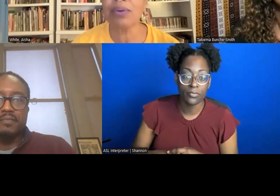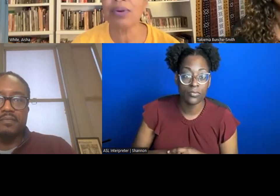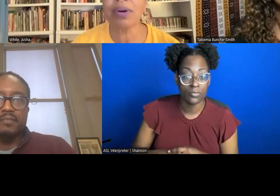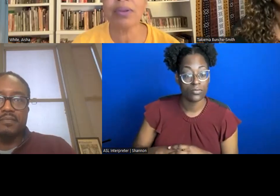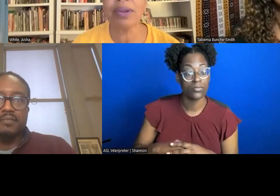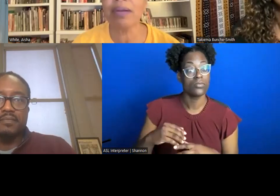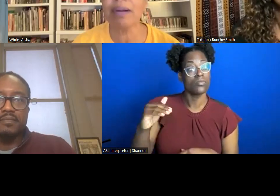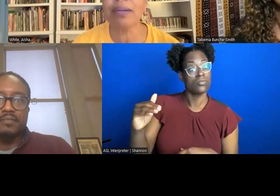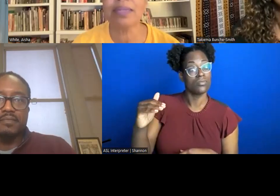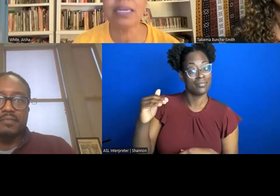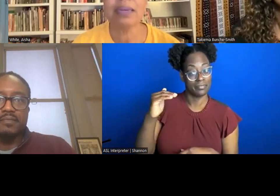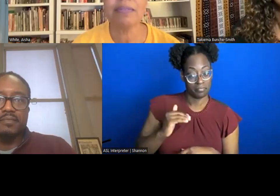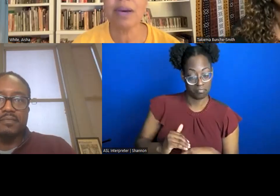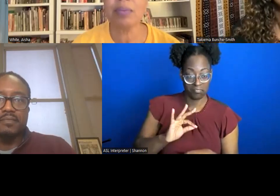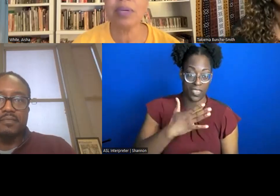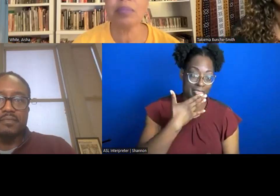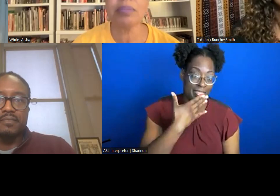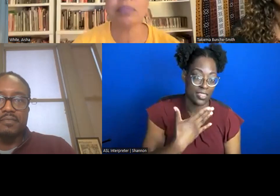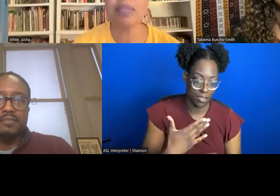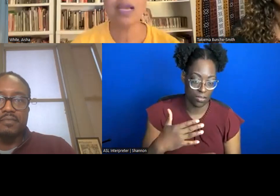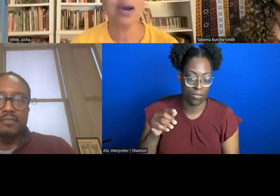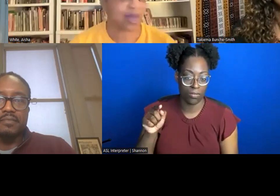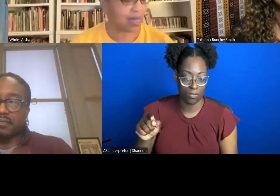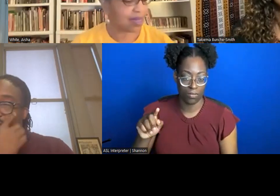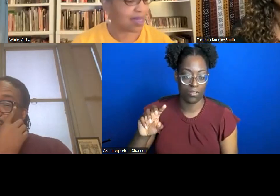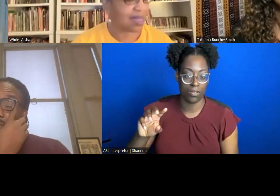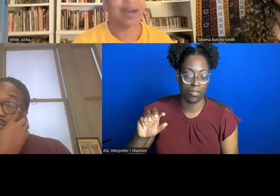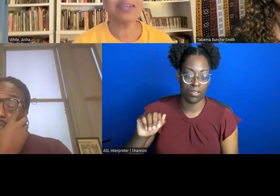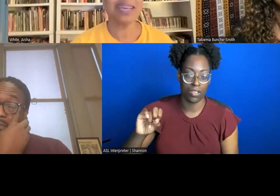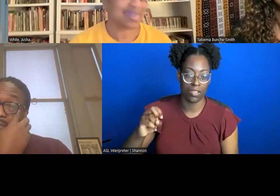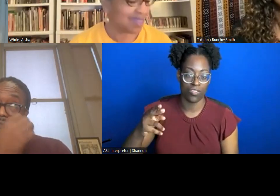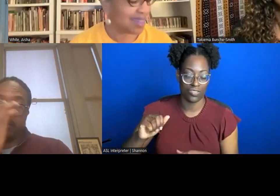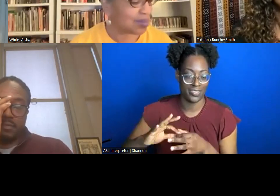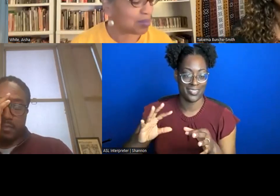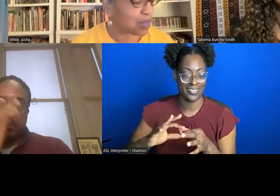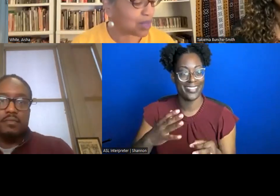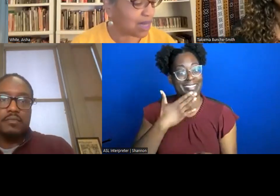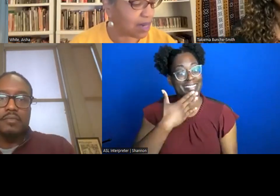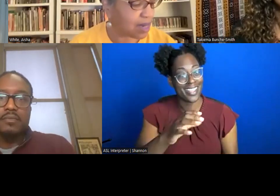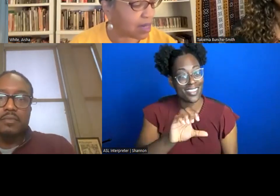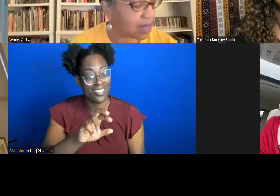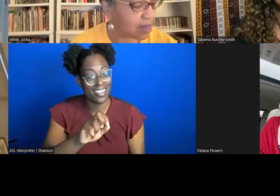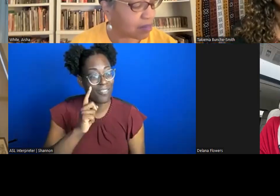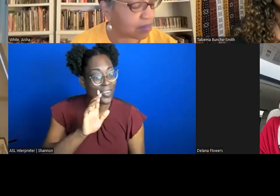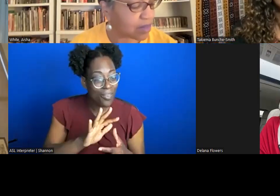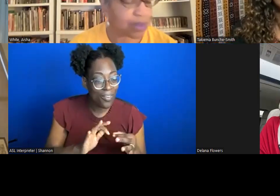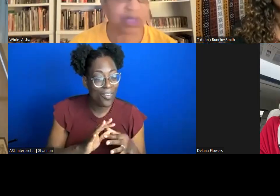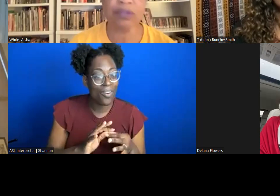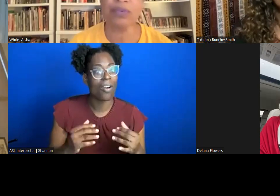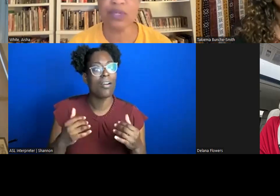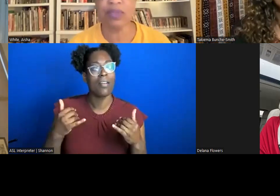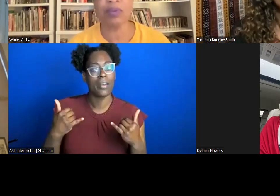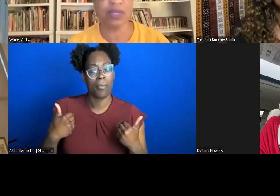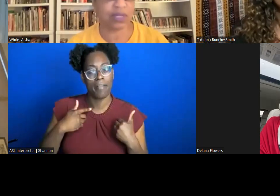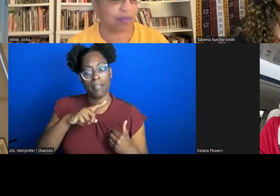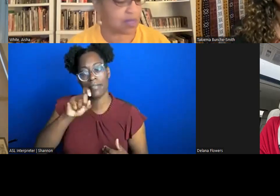around, or are you not around? If not, Yes, we I'm can- still here. Okay. So Delana, this question is for